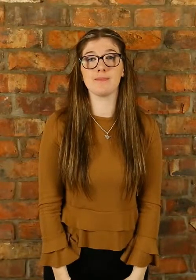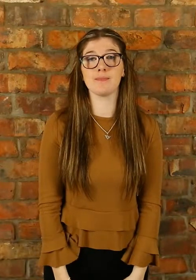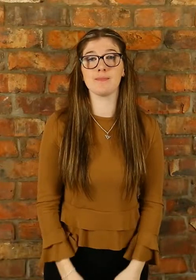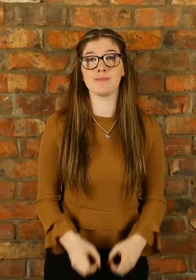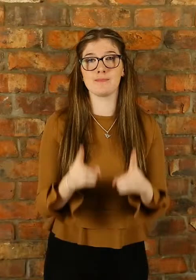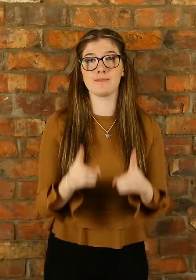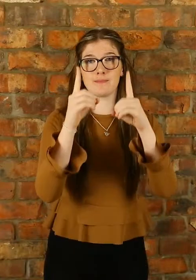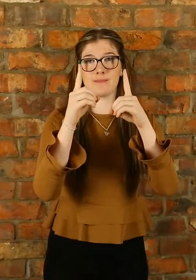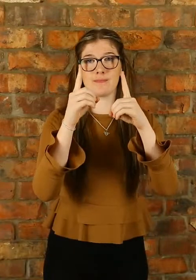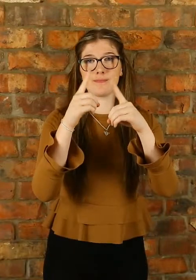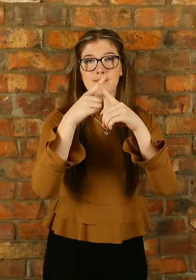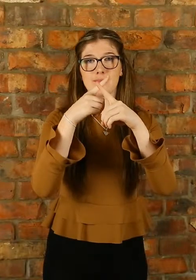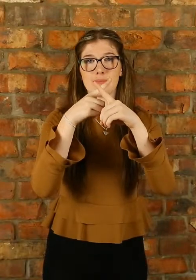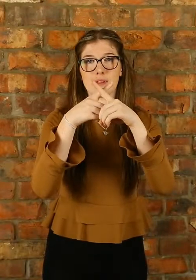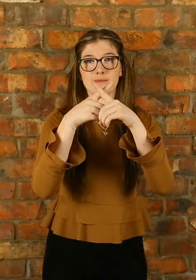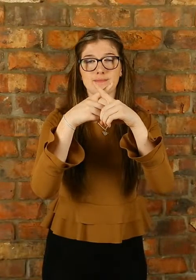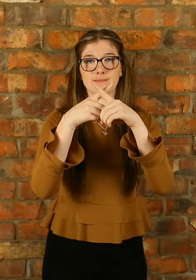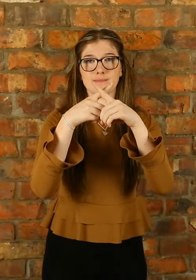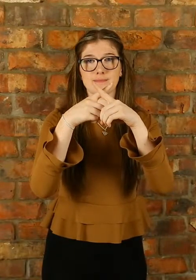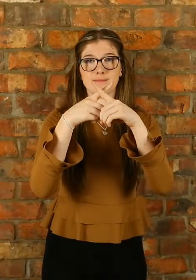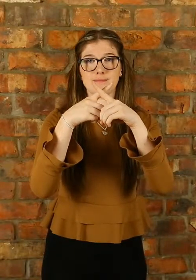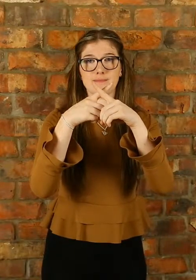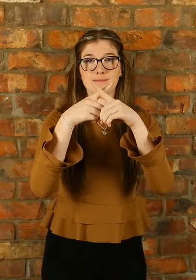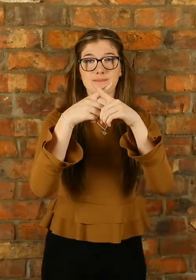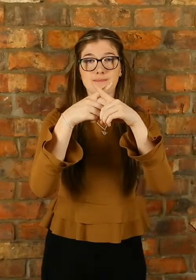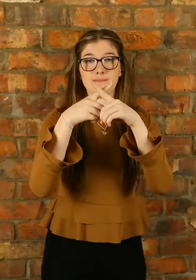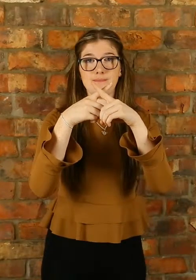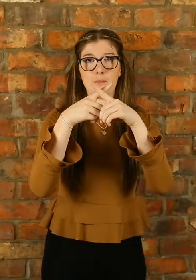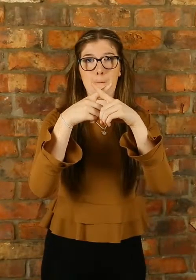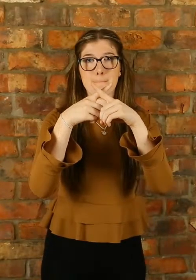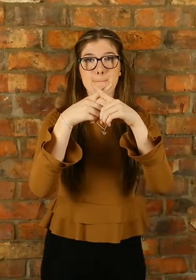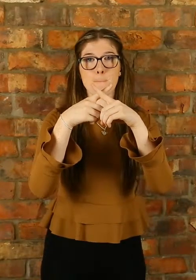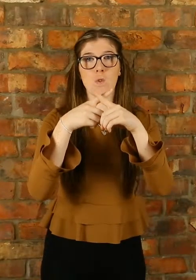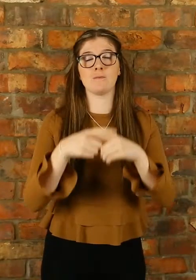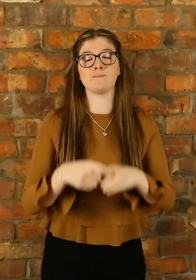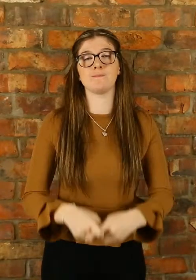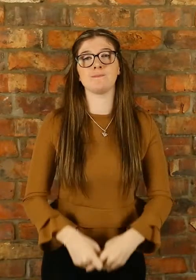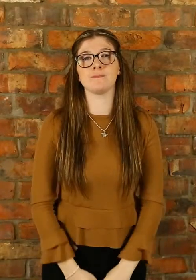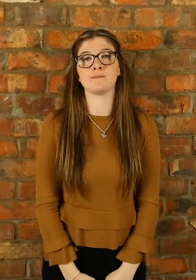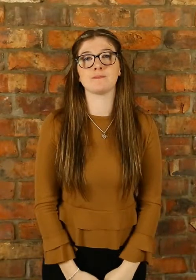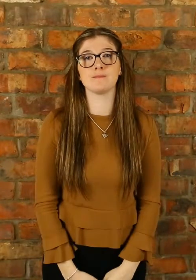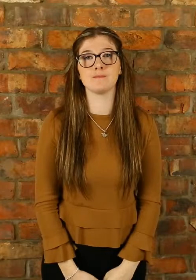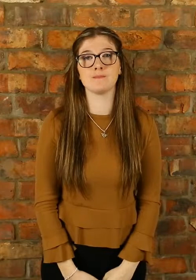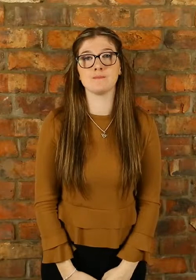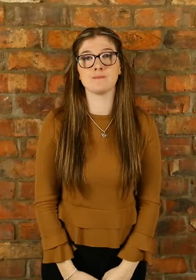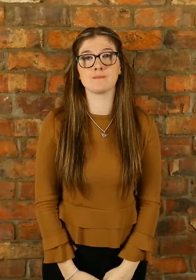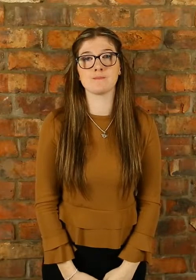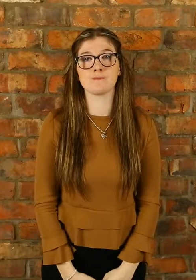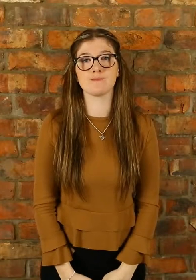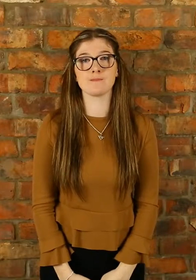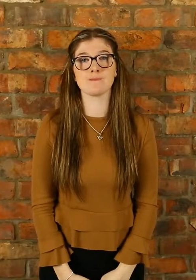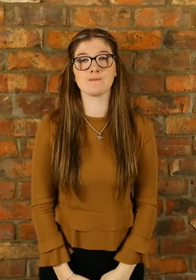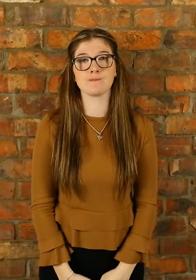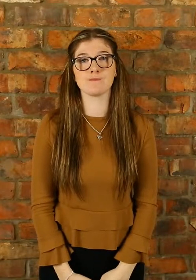Next, we've got X. So you're using your two index fingers to create the shape of a letter